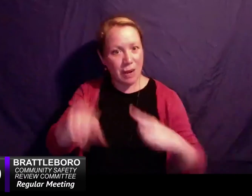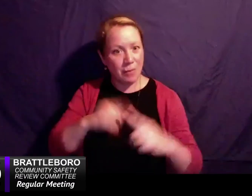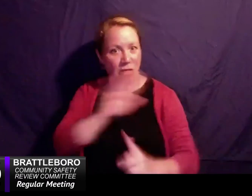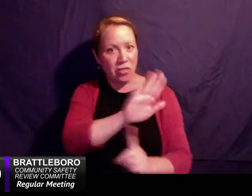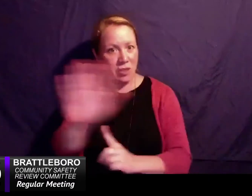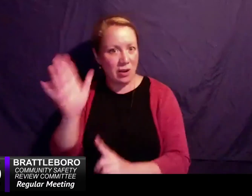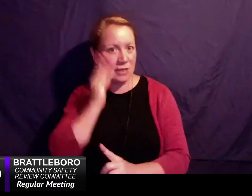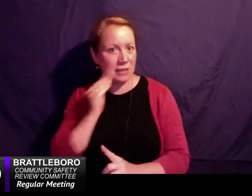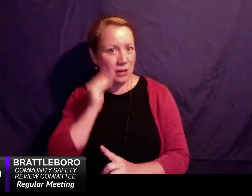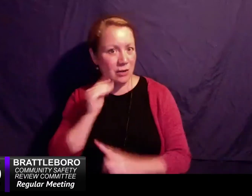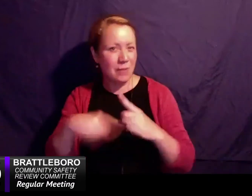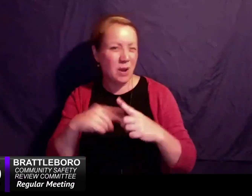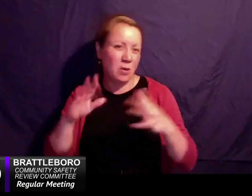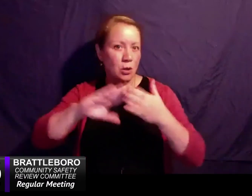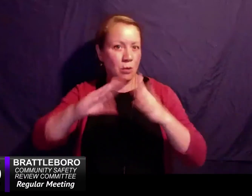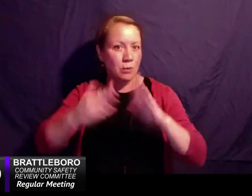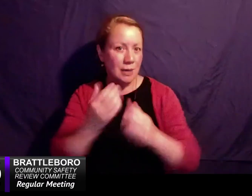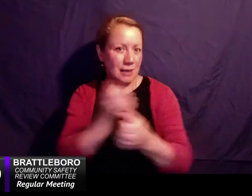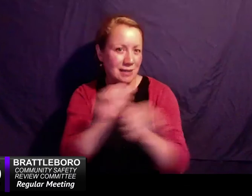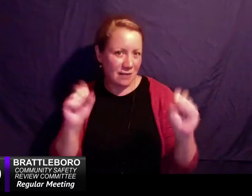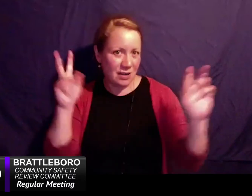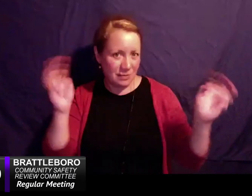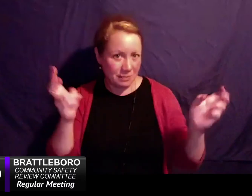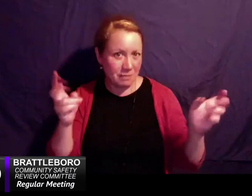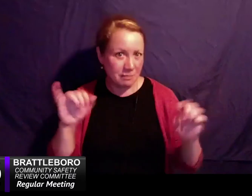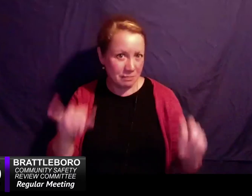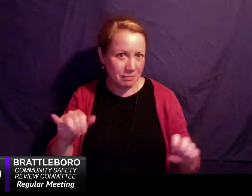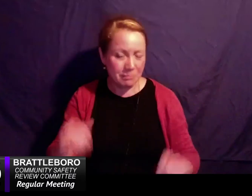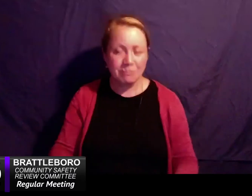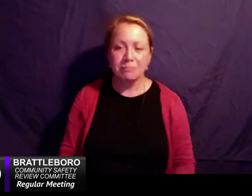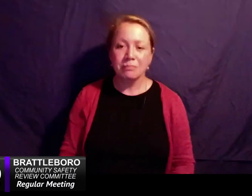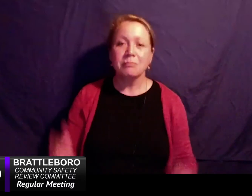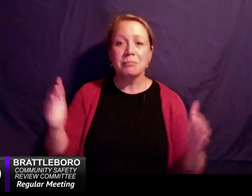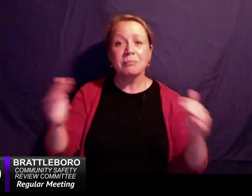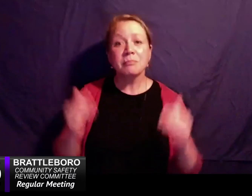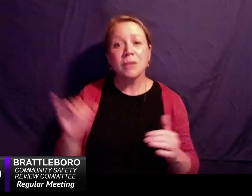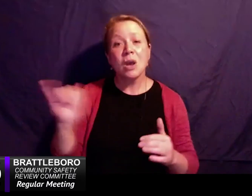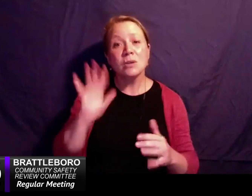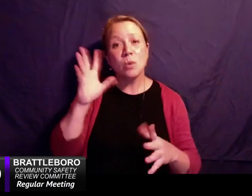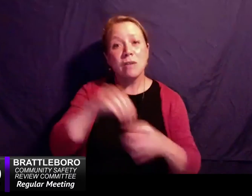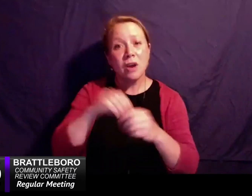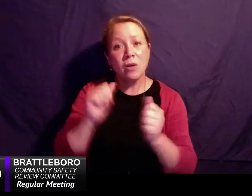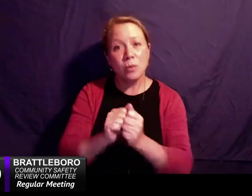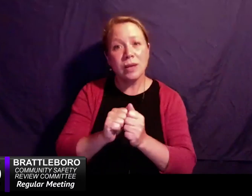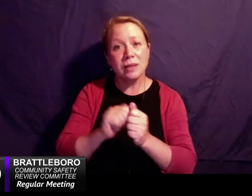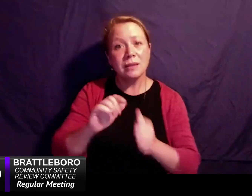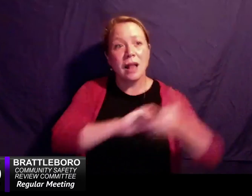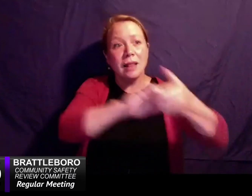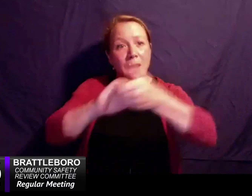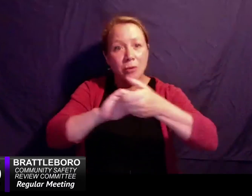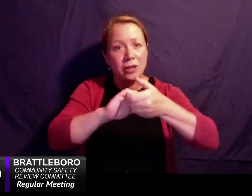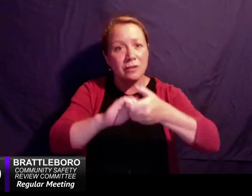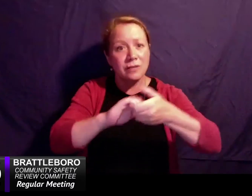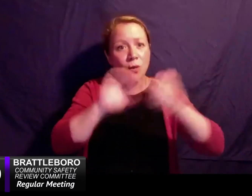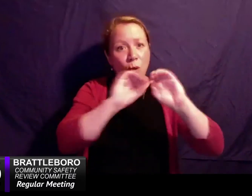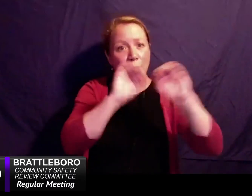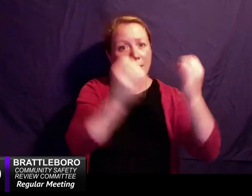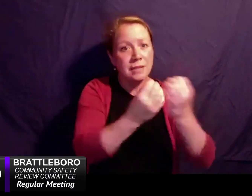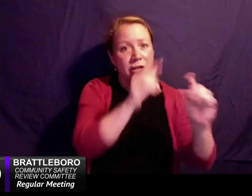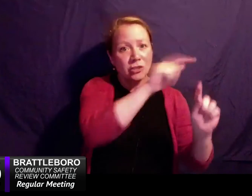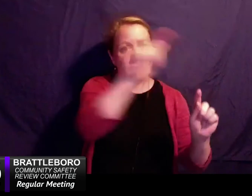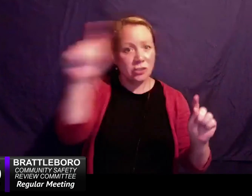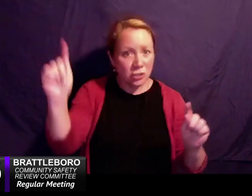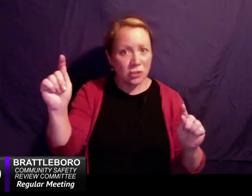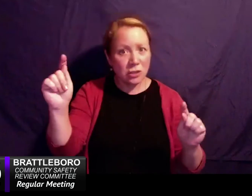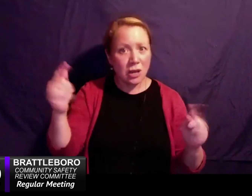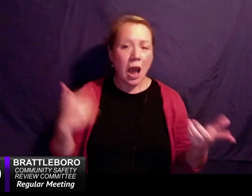of community safety have been, et cetera. And then we're going to be engaging with some collaborative organizations at some point in time. Again, not something we can fully